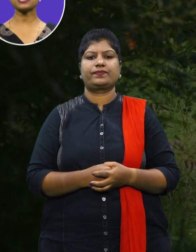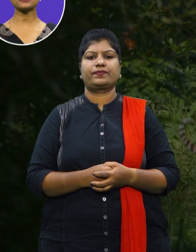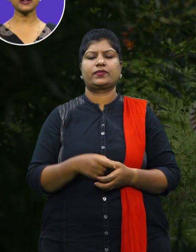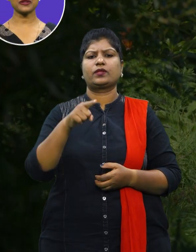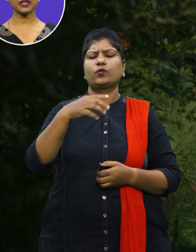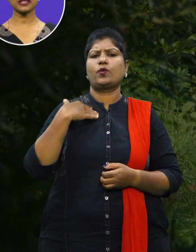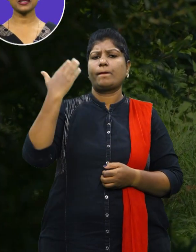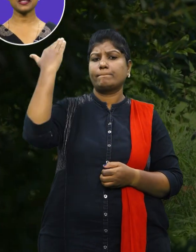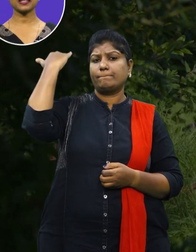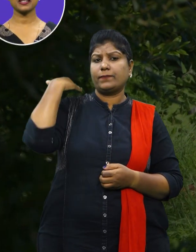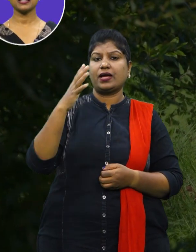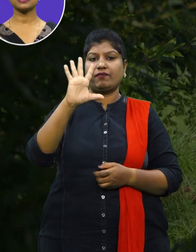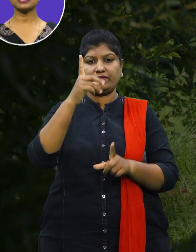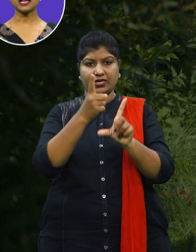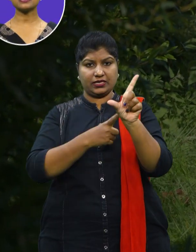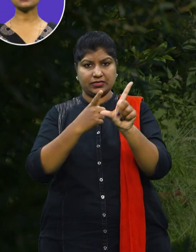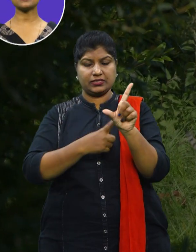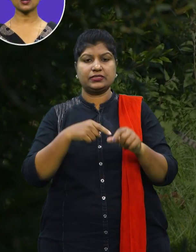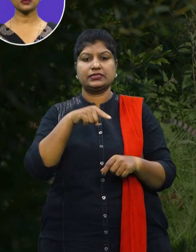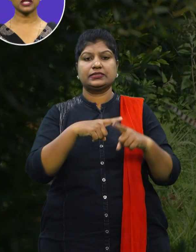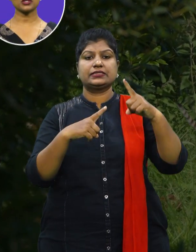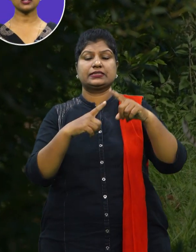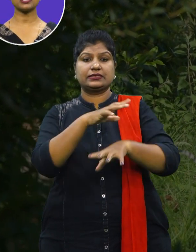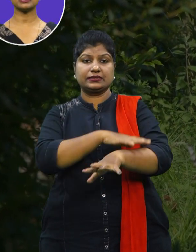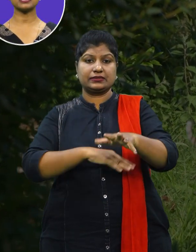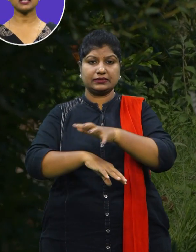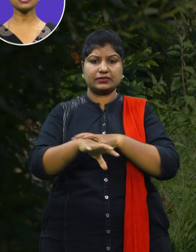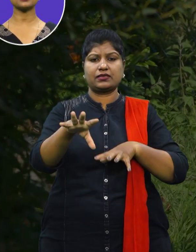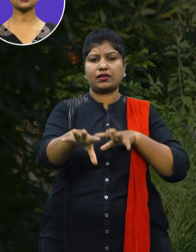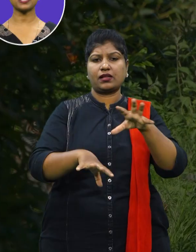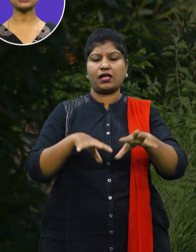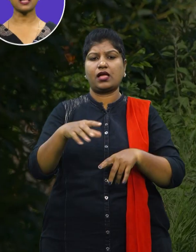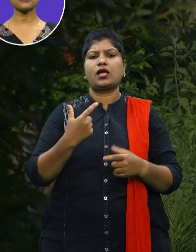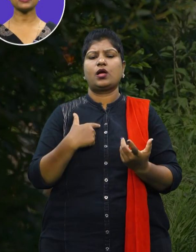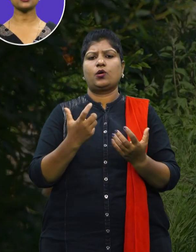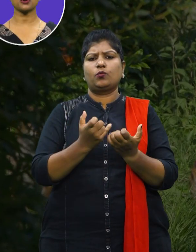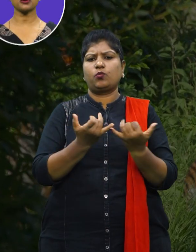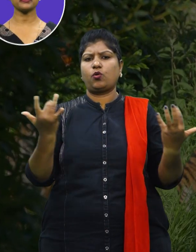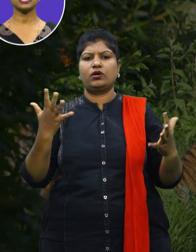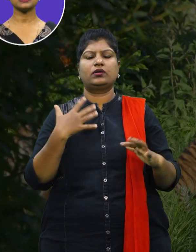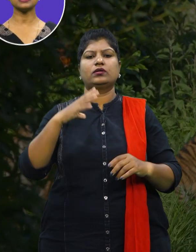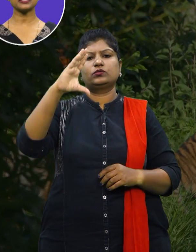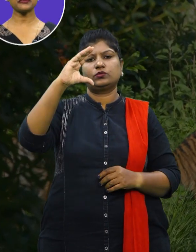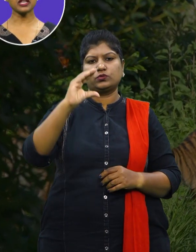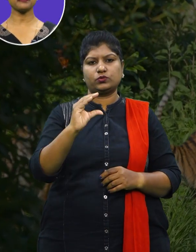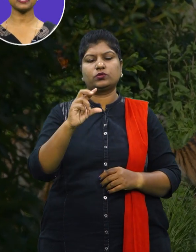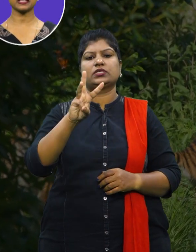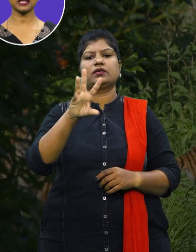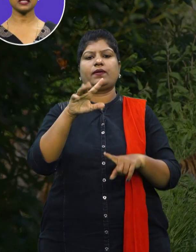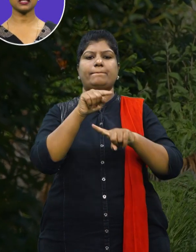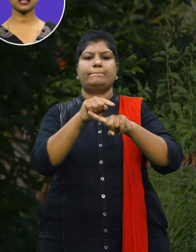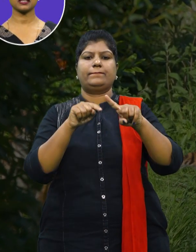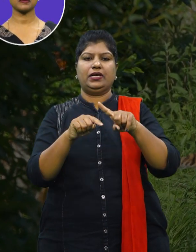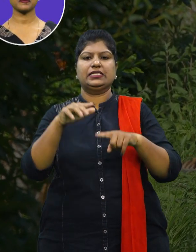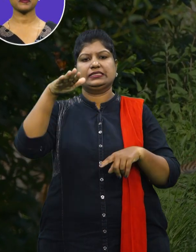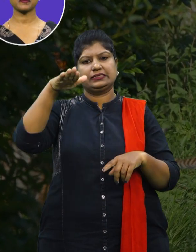For the past 5 years, the tiger's population decreased to an average of